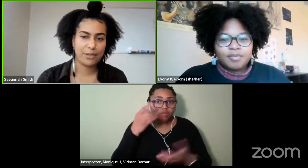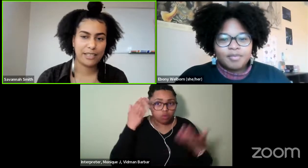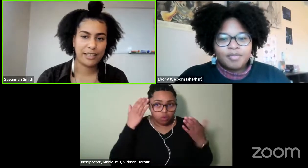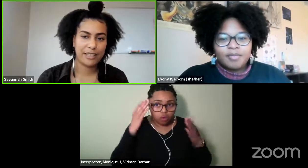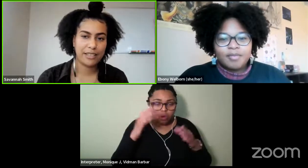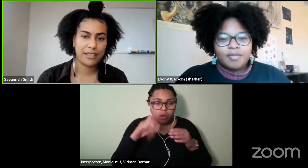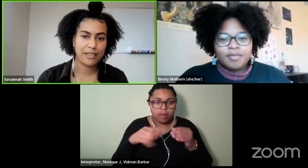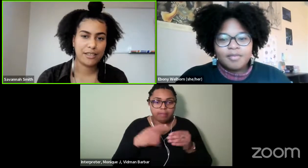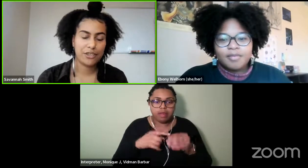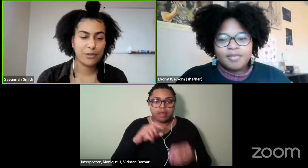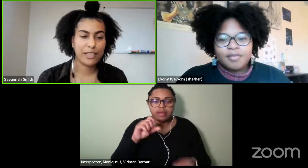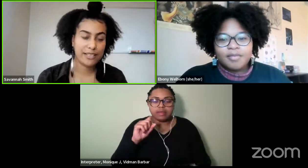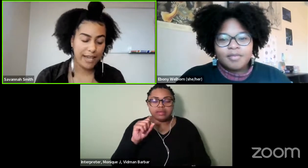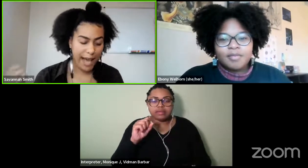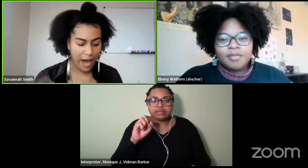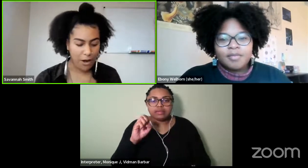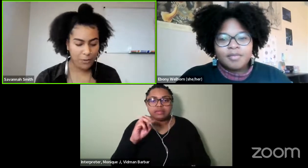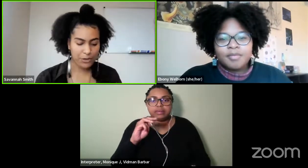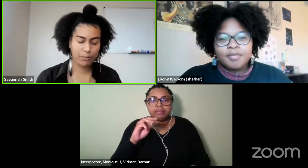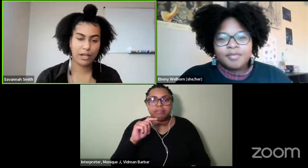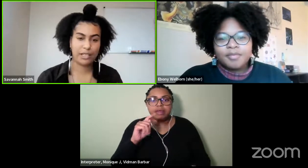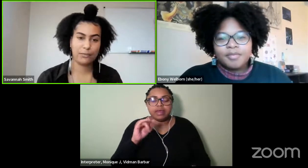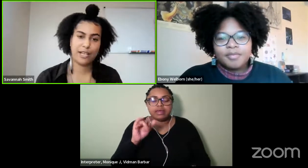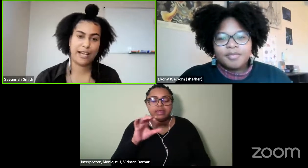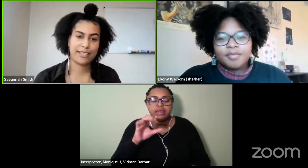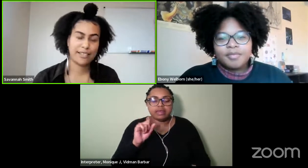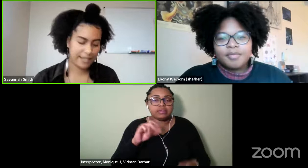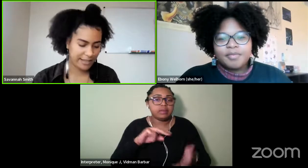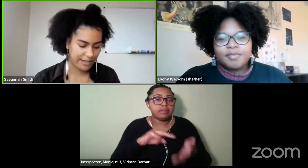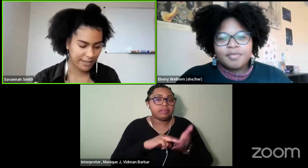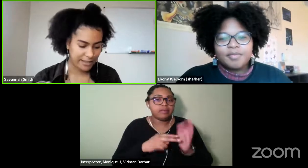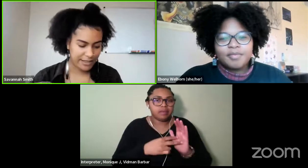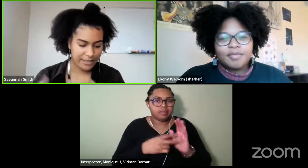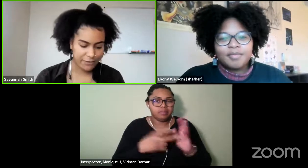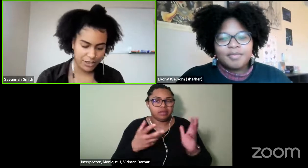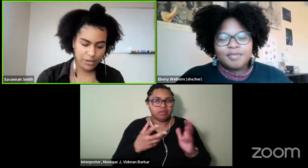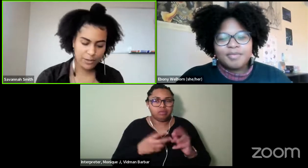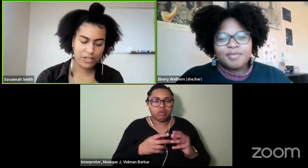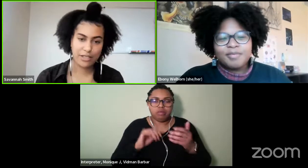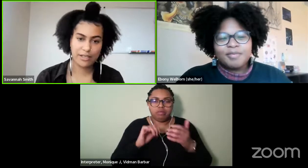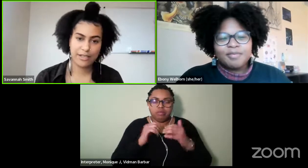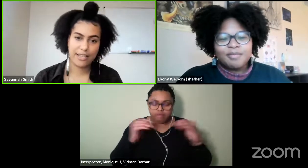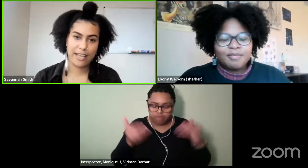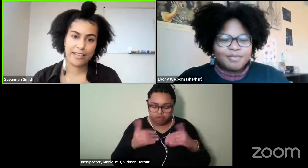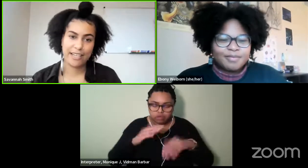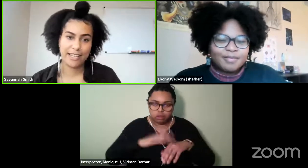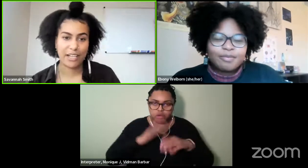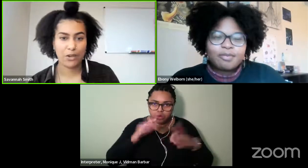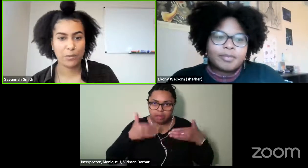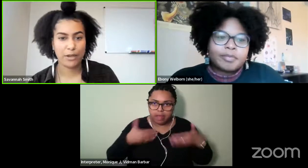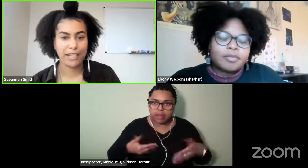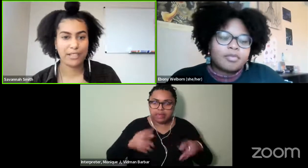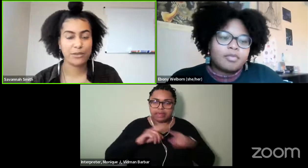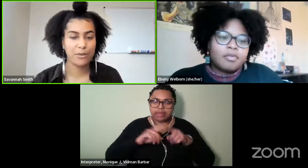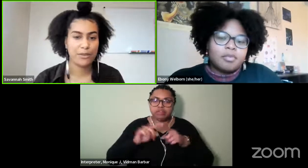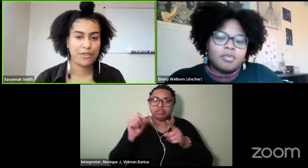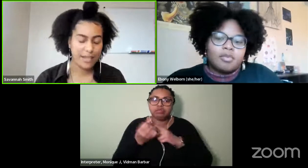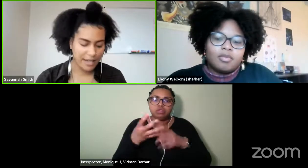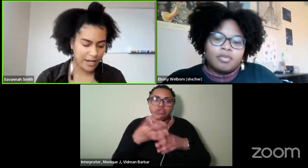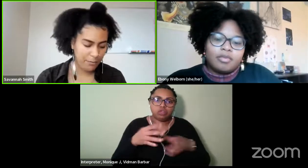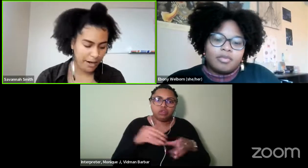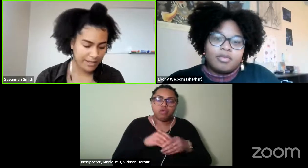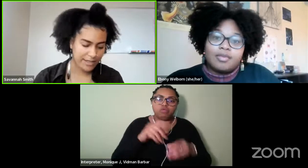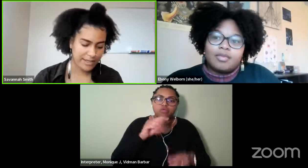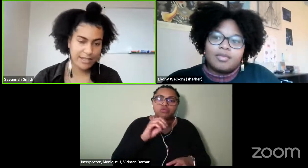somatics is really tuning into how your body reacts in different situations, and then incorporating